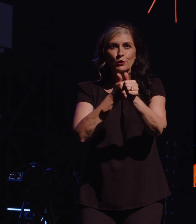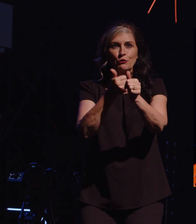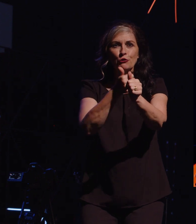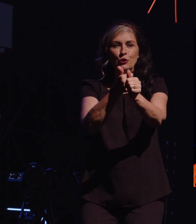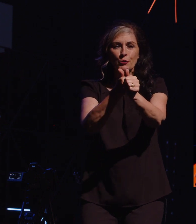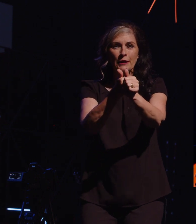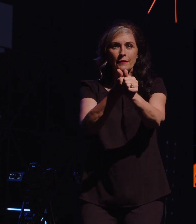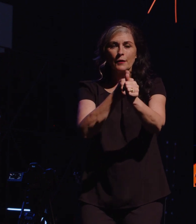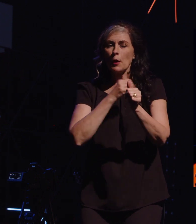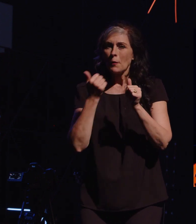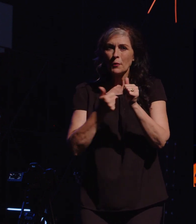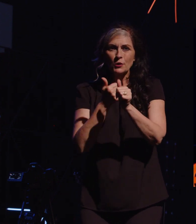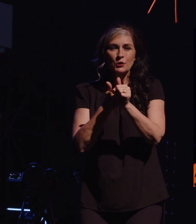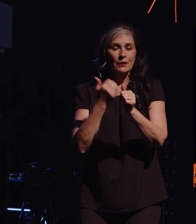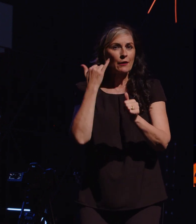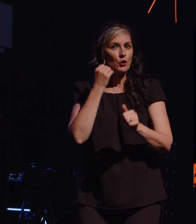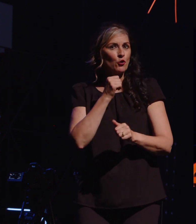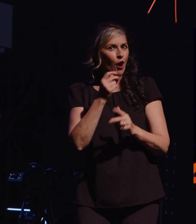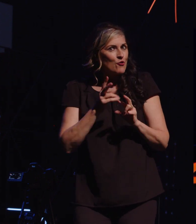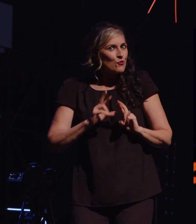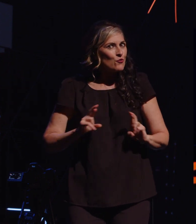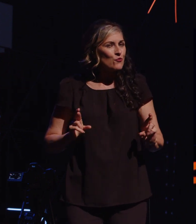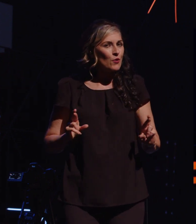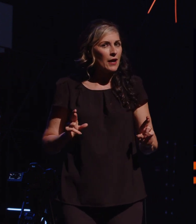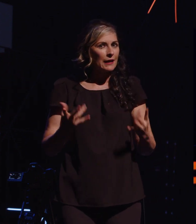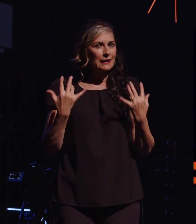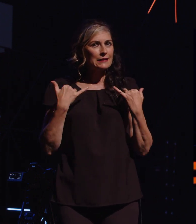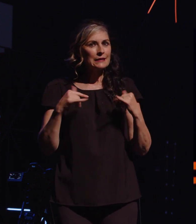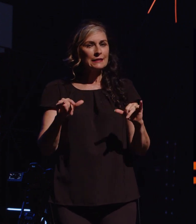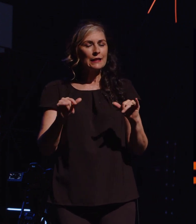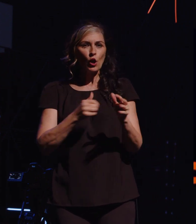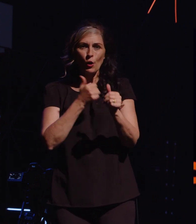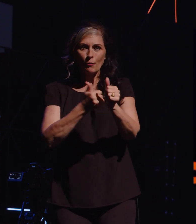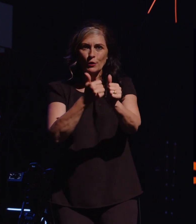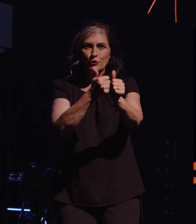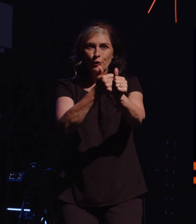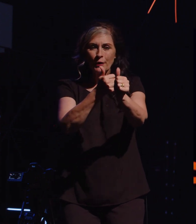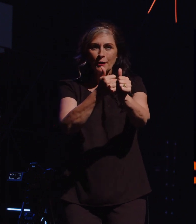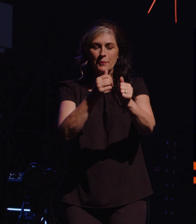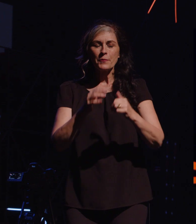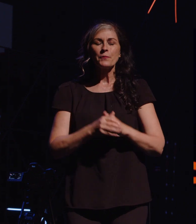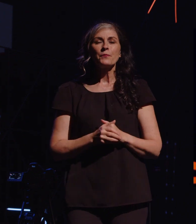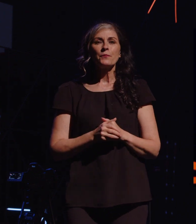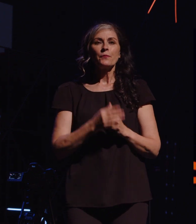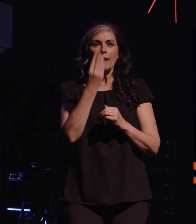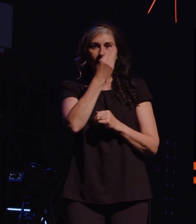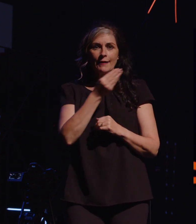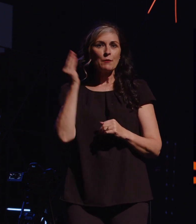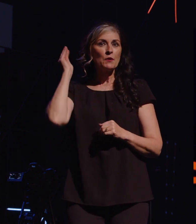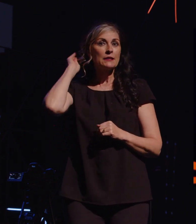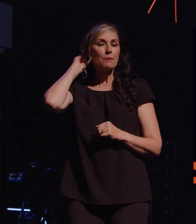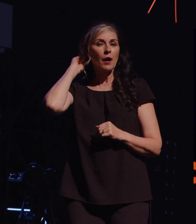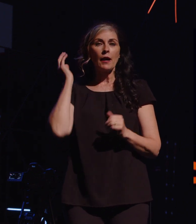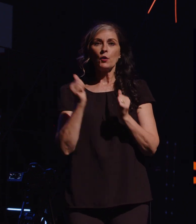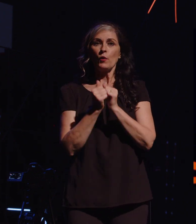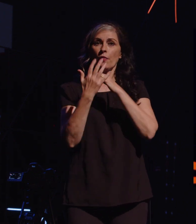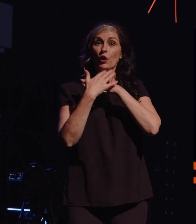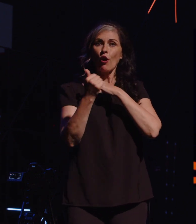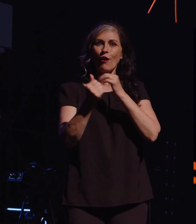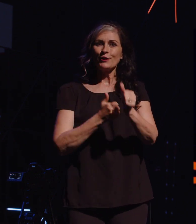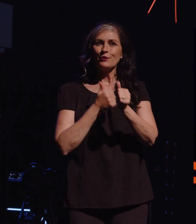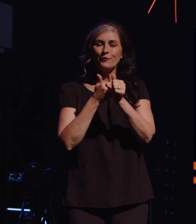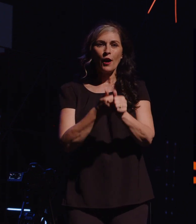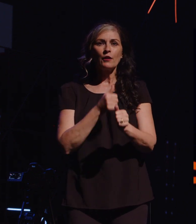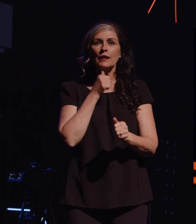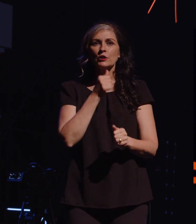after you. Even if you're not ready, he's pursuing after you. Keep this in mind too, that the call to follow,